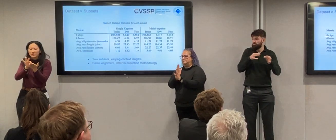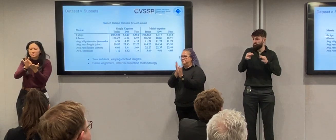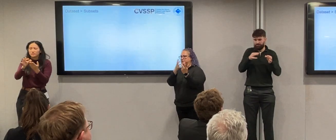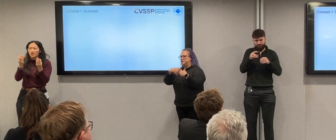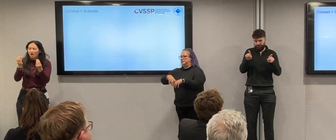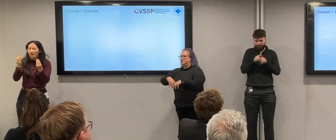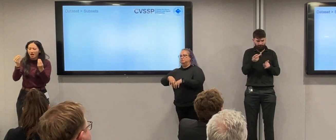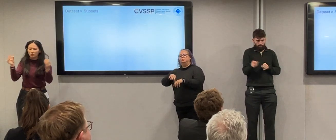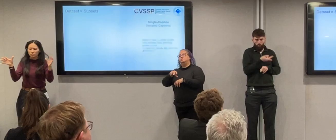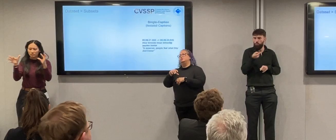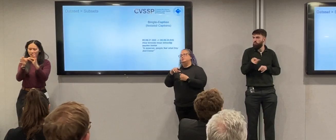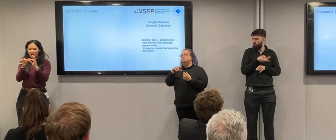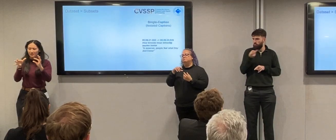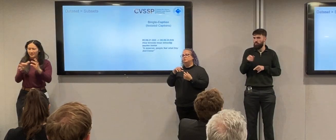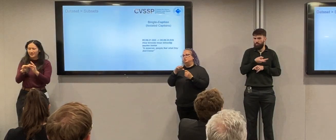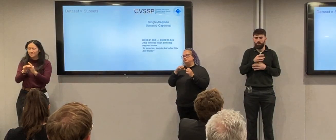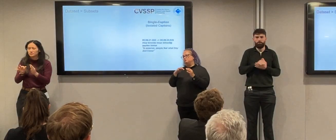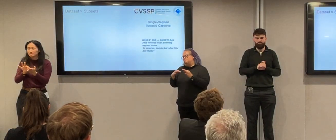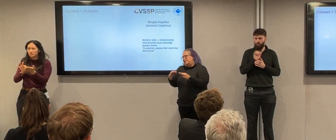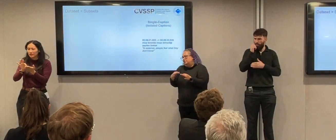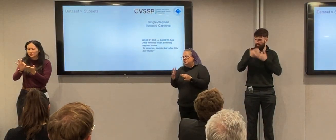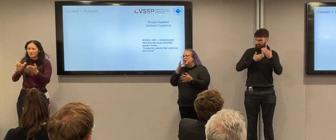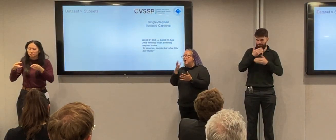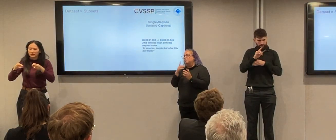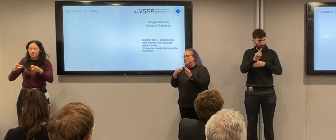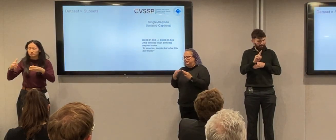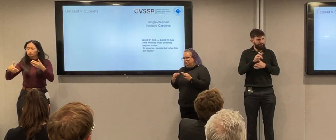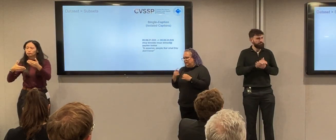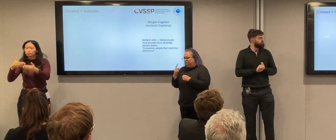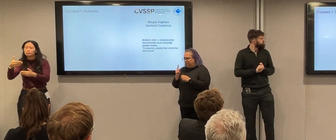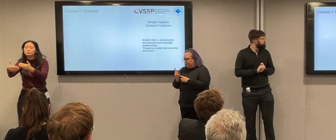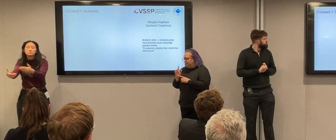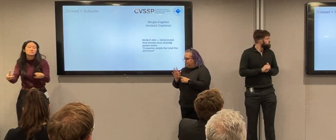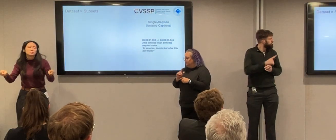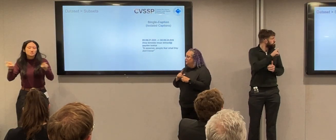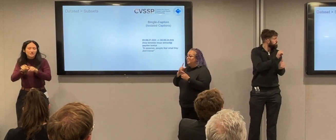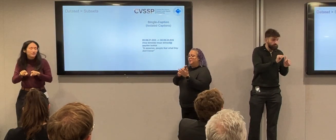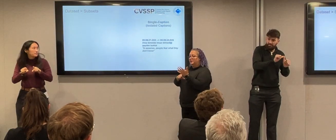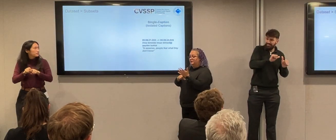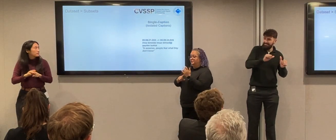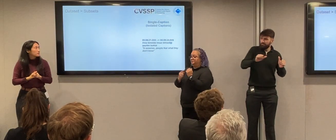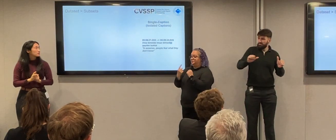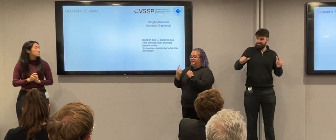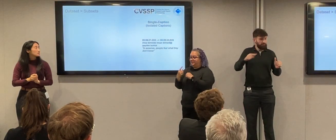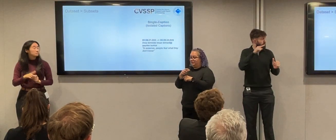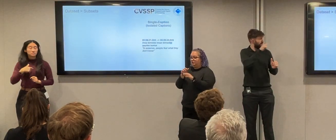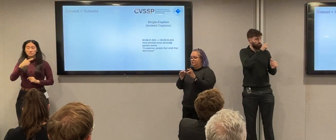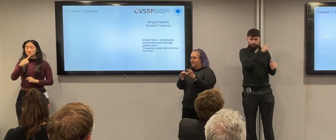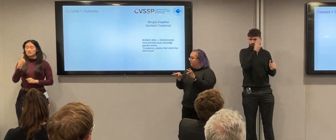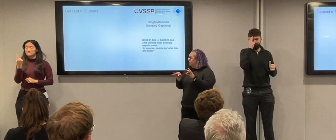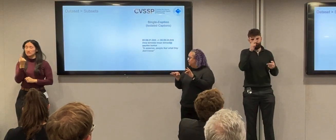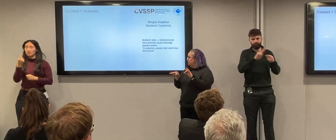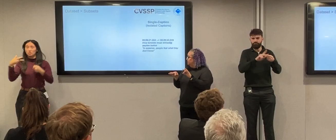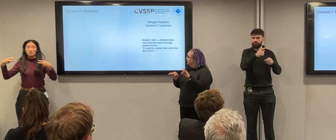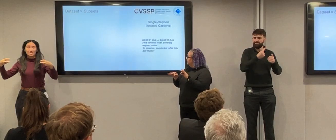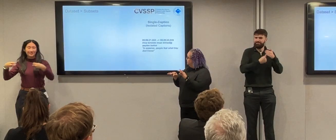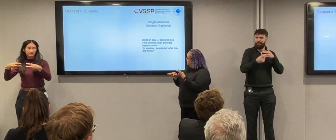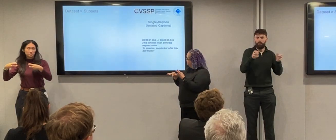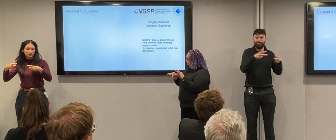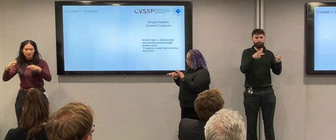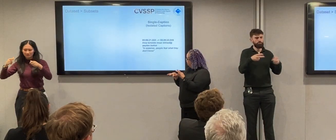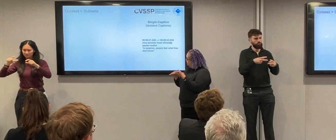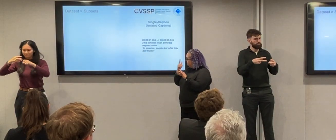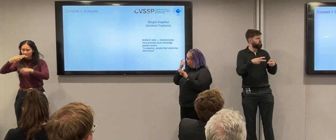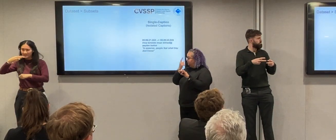minute. So we identify these sequences as single caption because this is the only